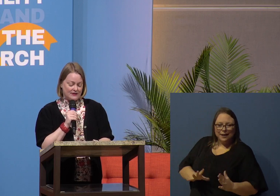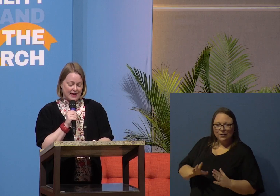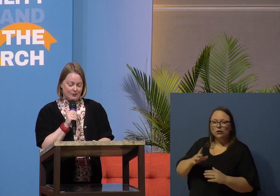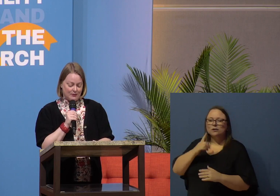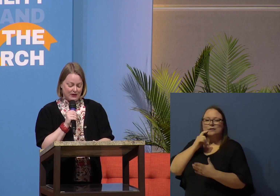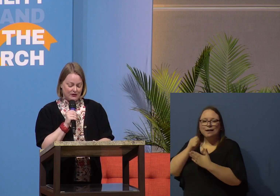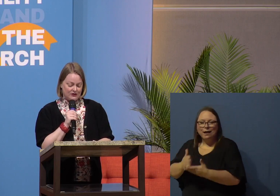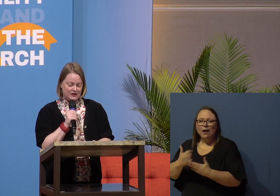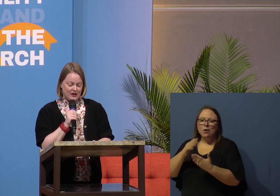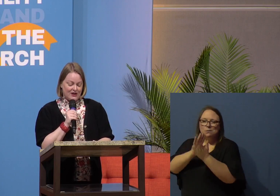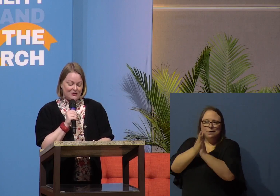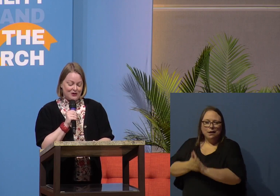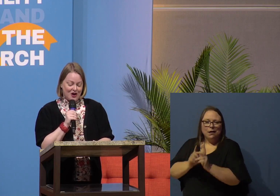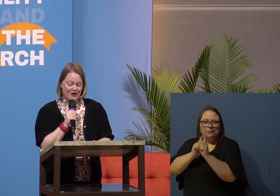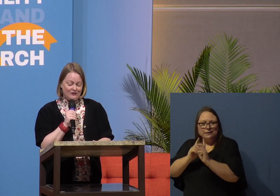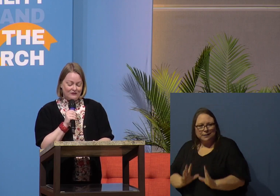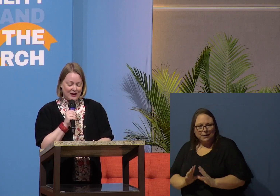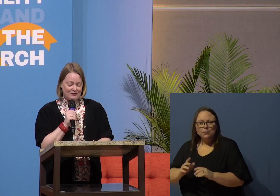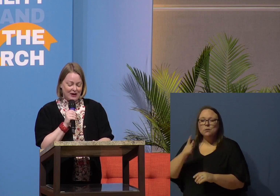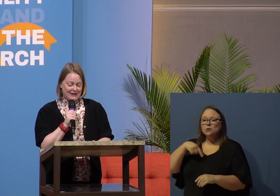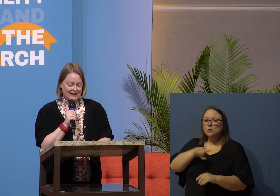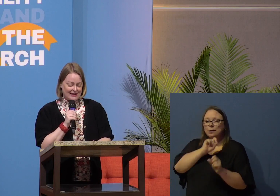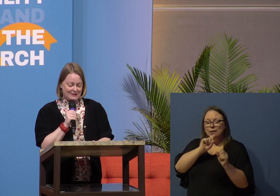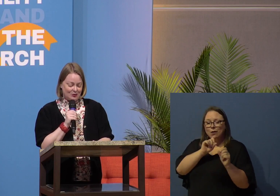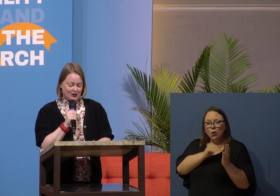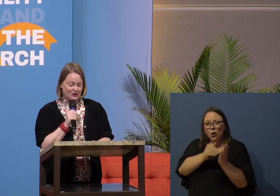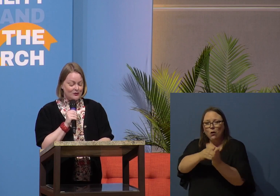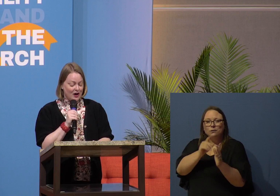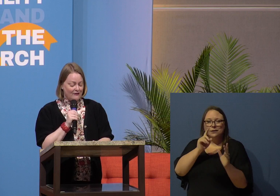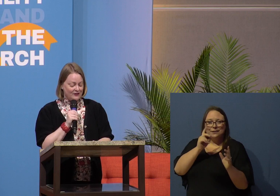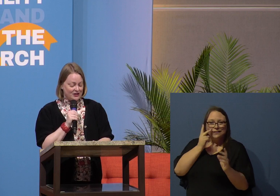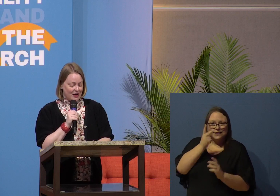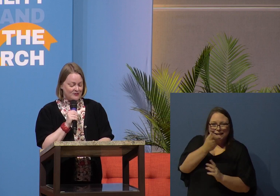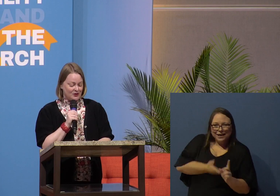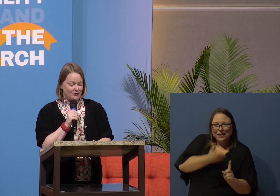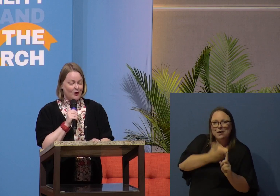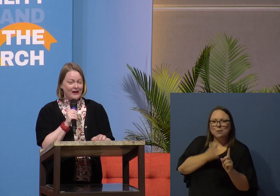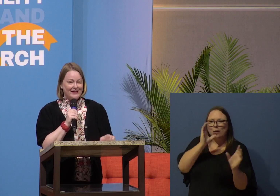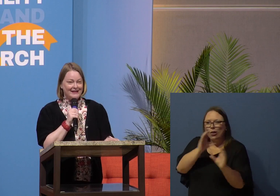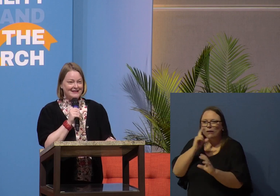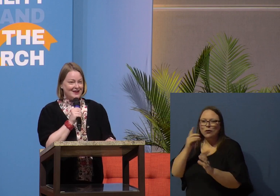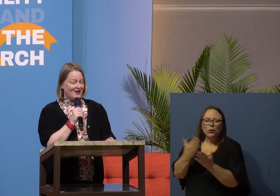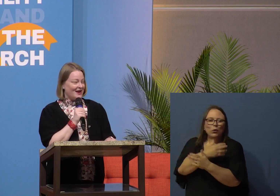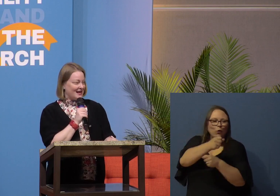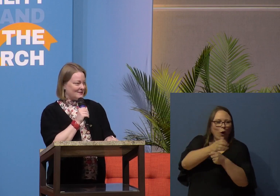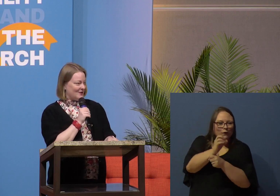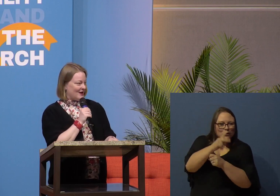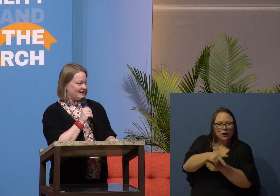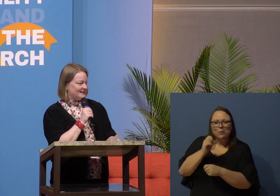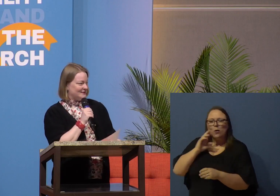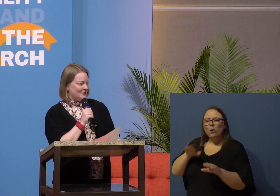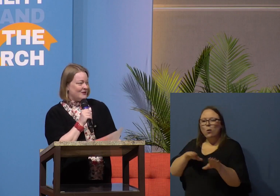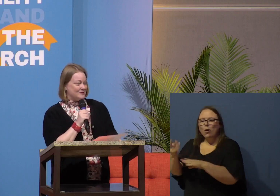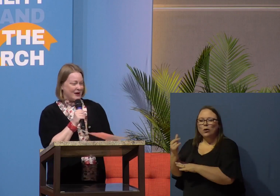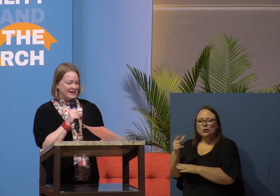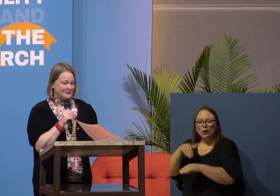disciple makers. You can often find Brandon exploring new coffee shops or walking his dog at the park. Welcome Brandon with